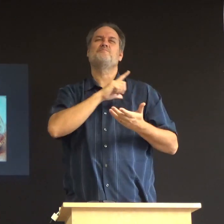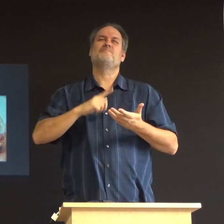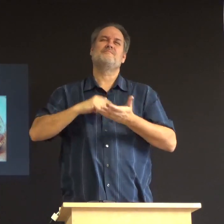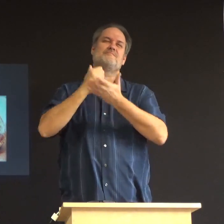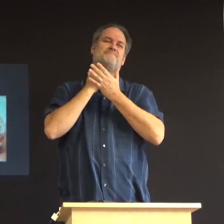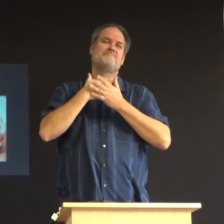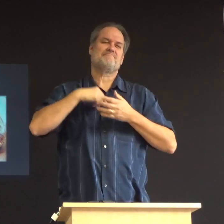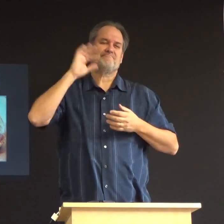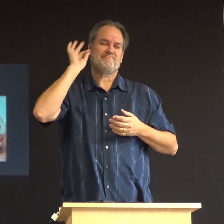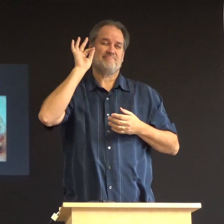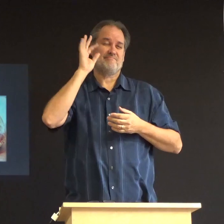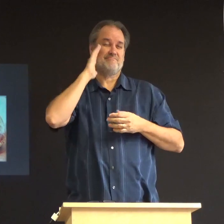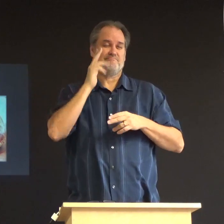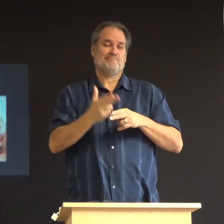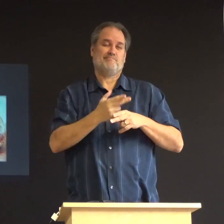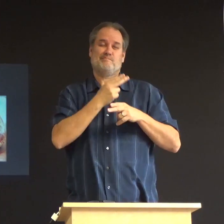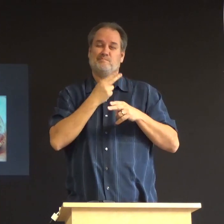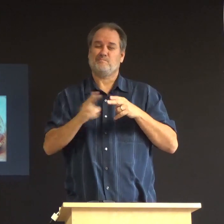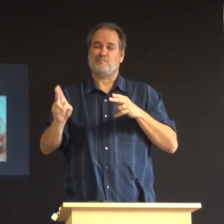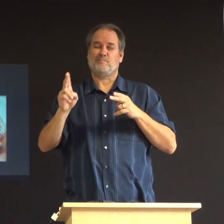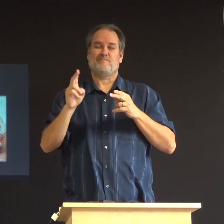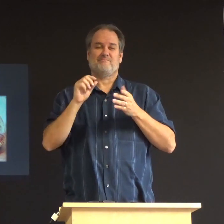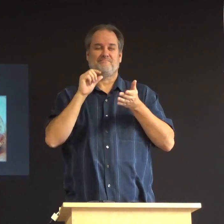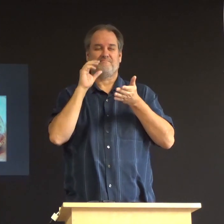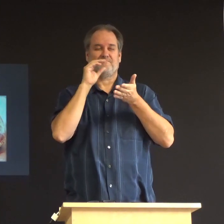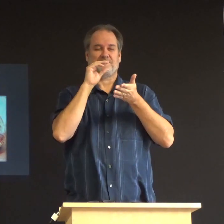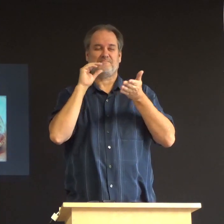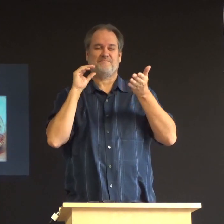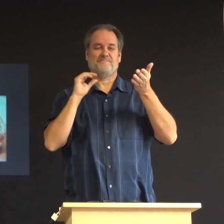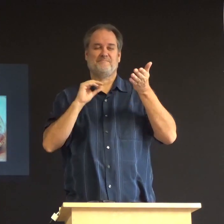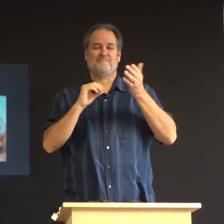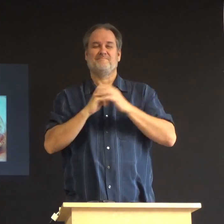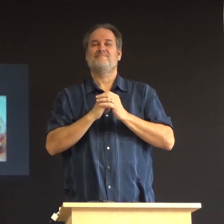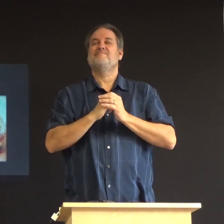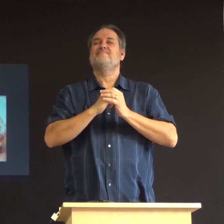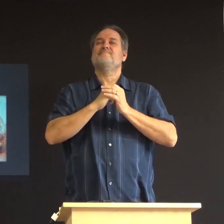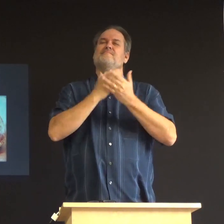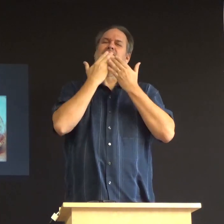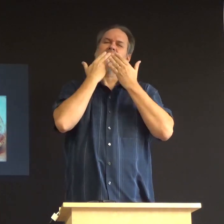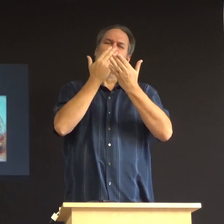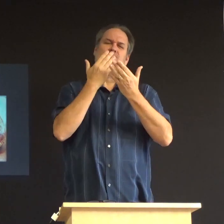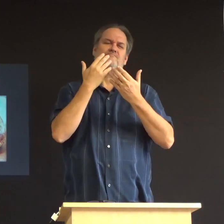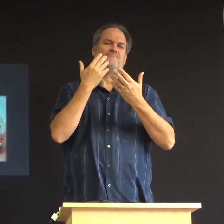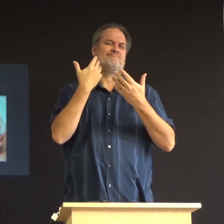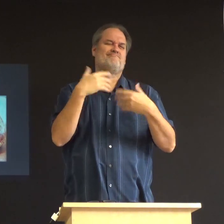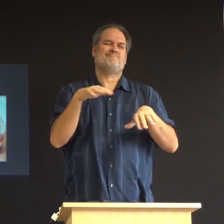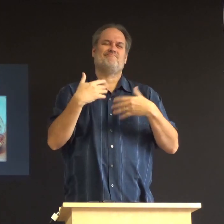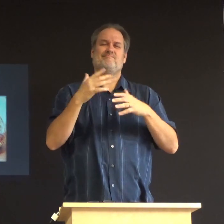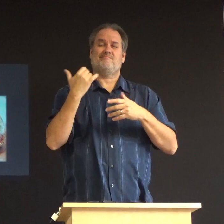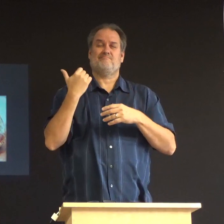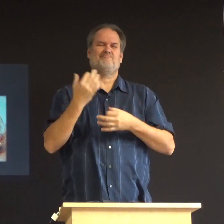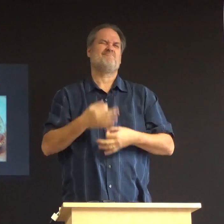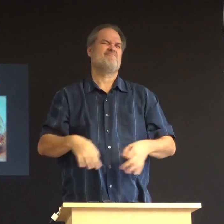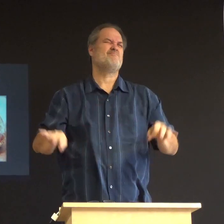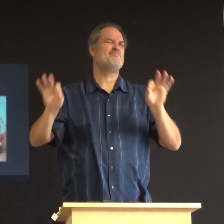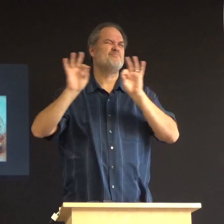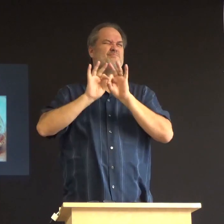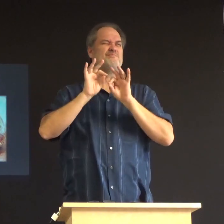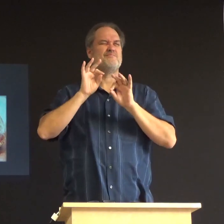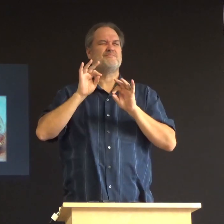two parables mean, help us today. You preach these two small sections. You know that